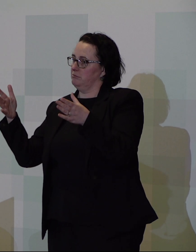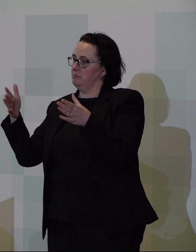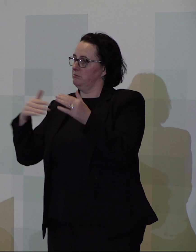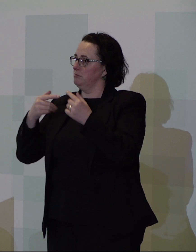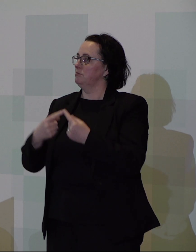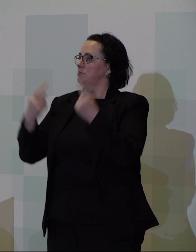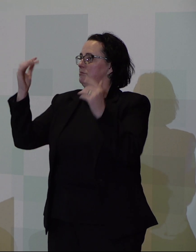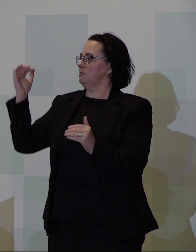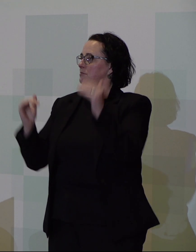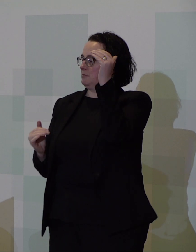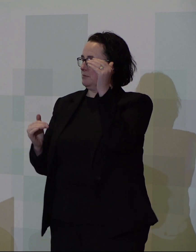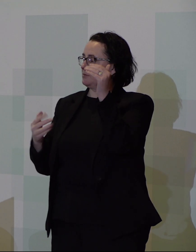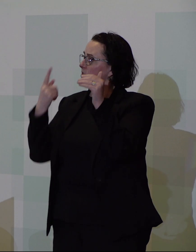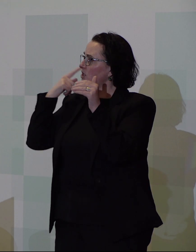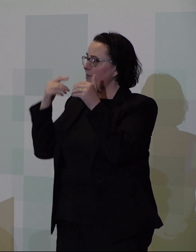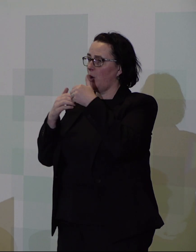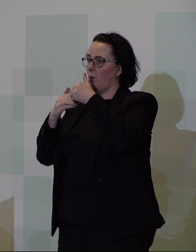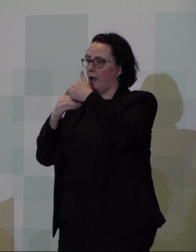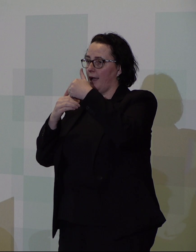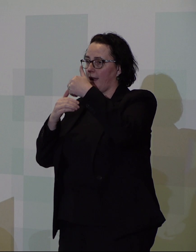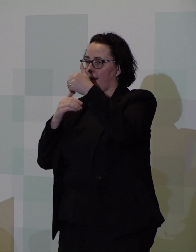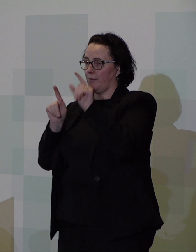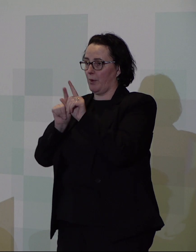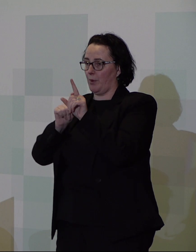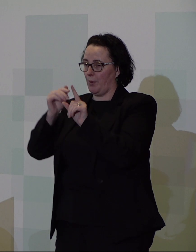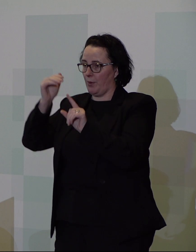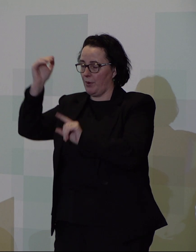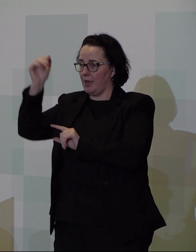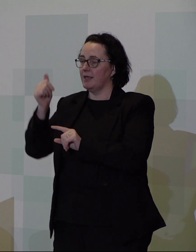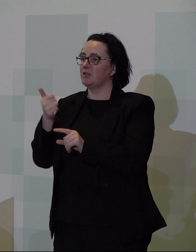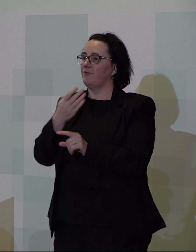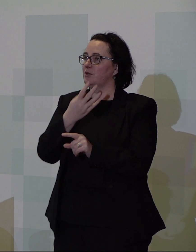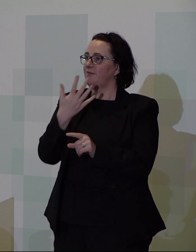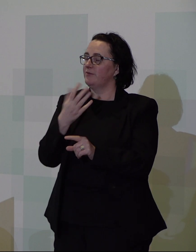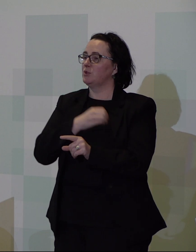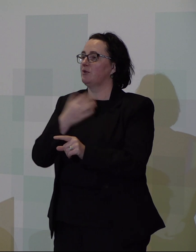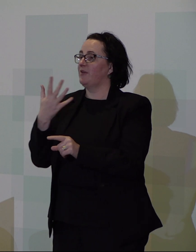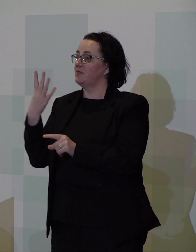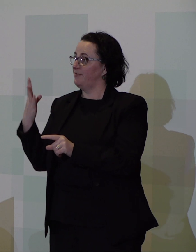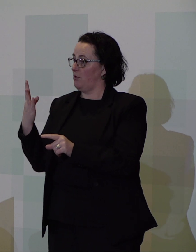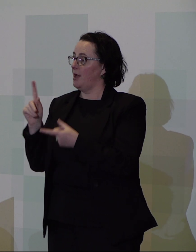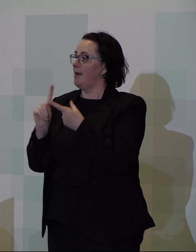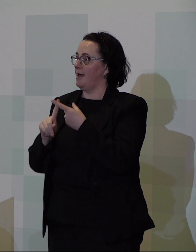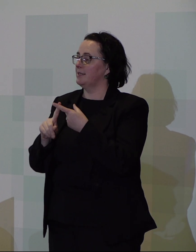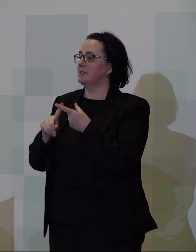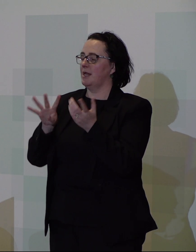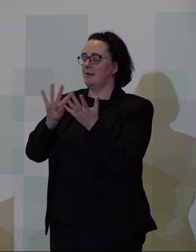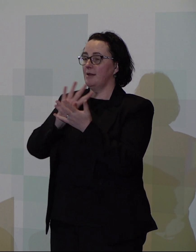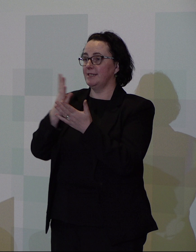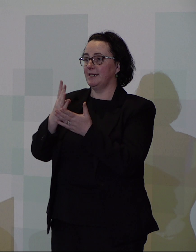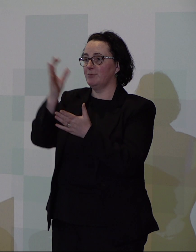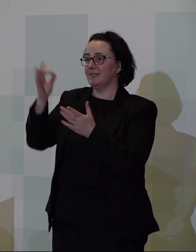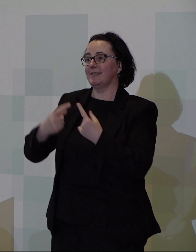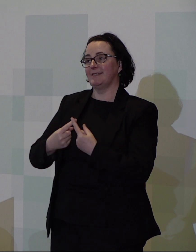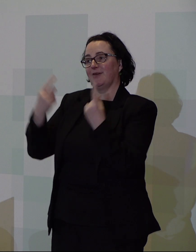The gender gap widens to about 16 percentage points for those aged 45 to 54 and about 19 percentage